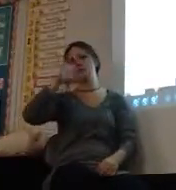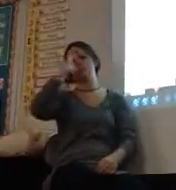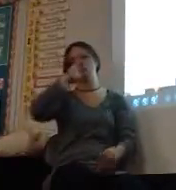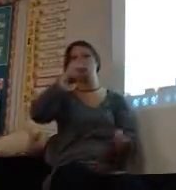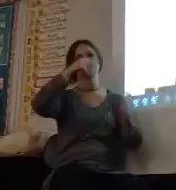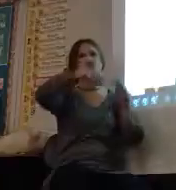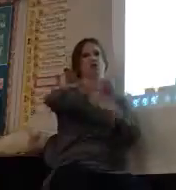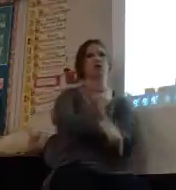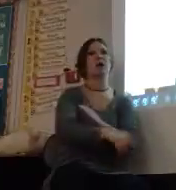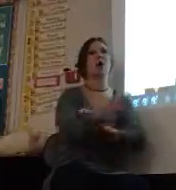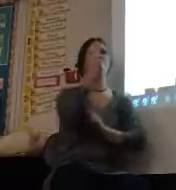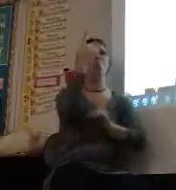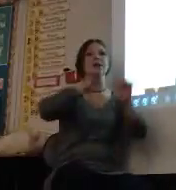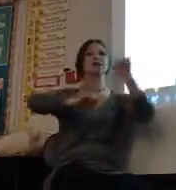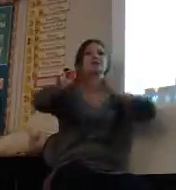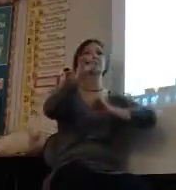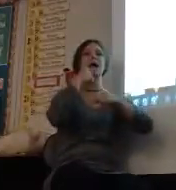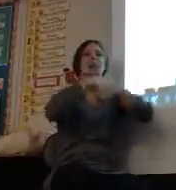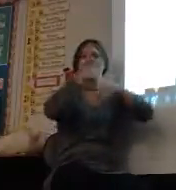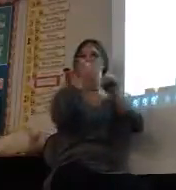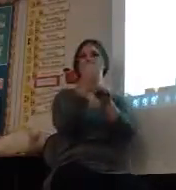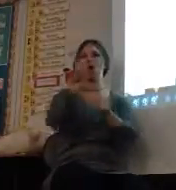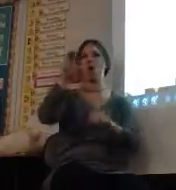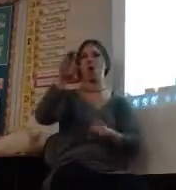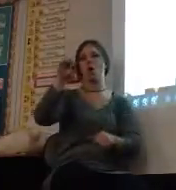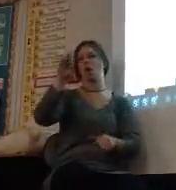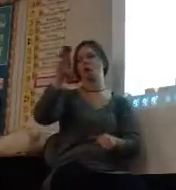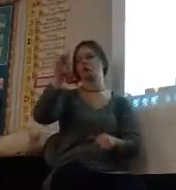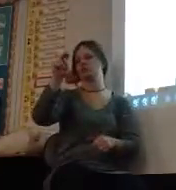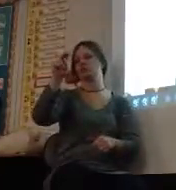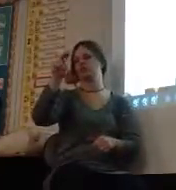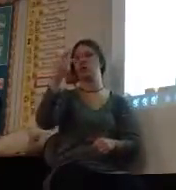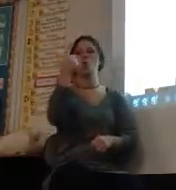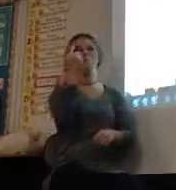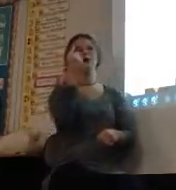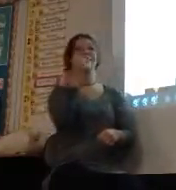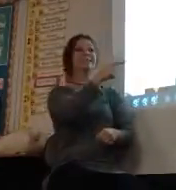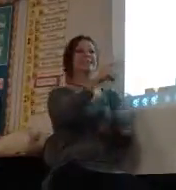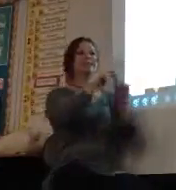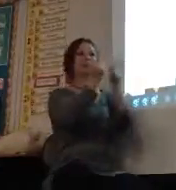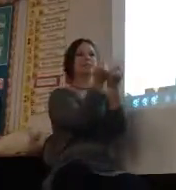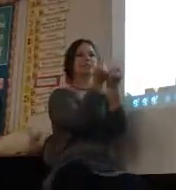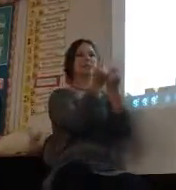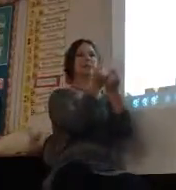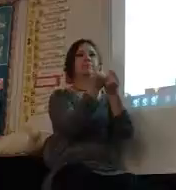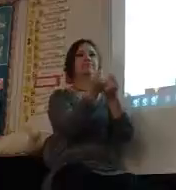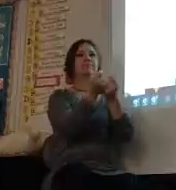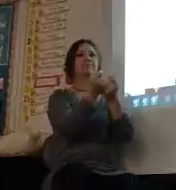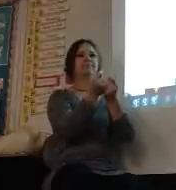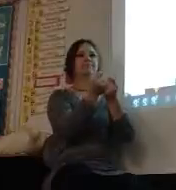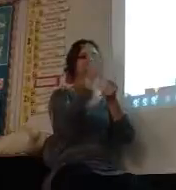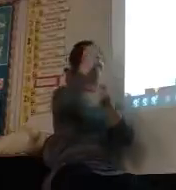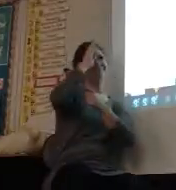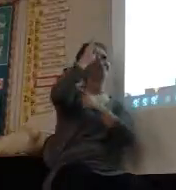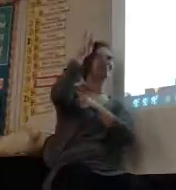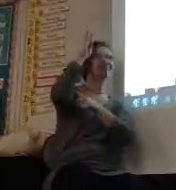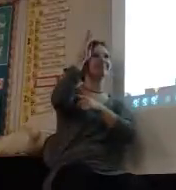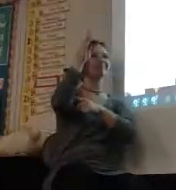who designed Ocean One. Last spring, he and his team put their creation to work for the first time. They sent